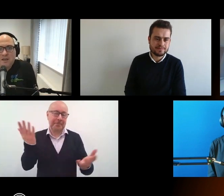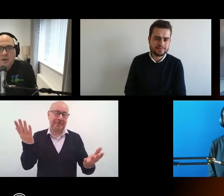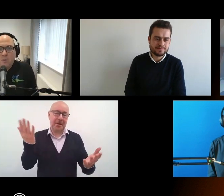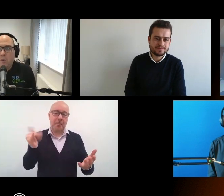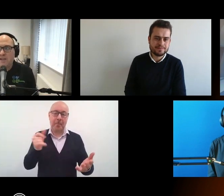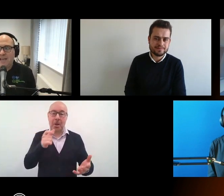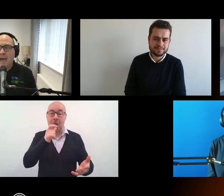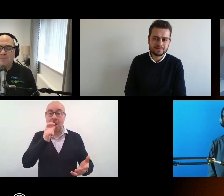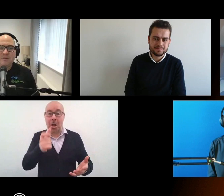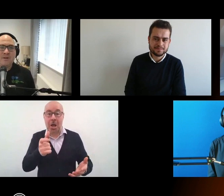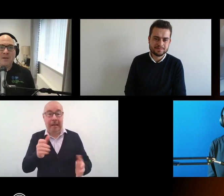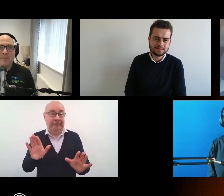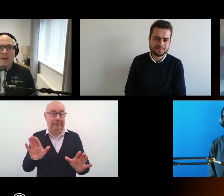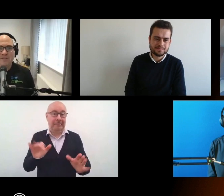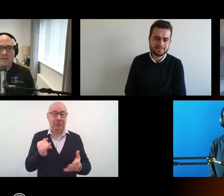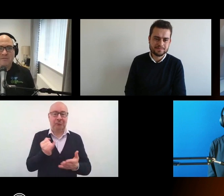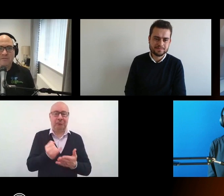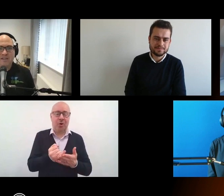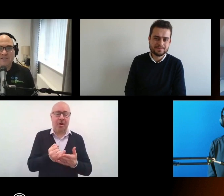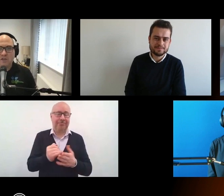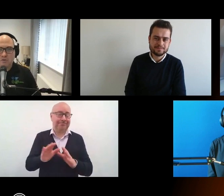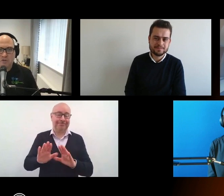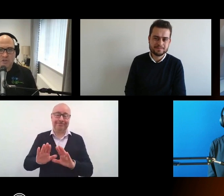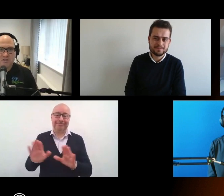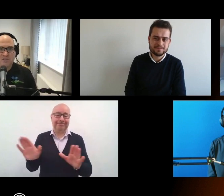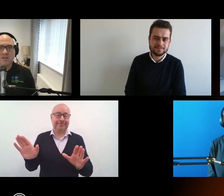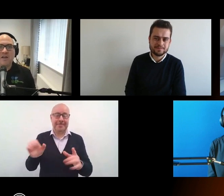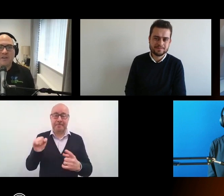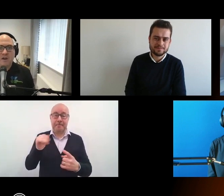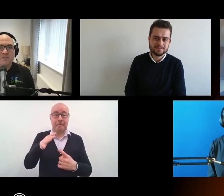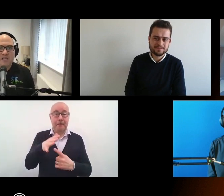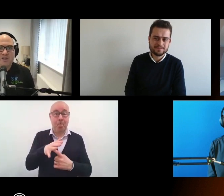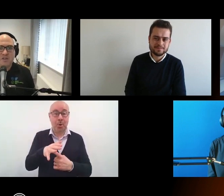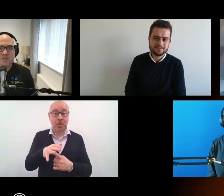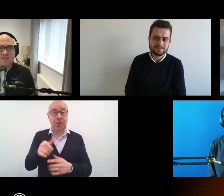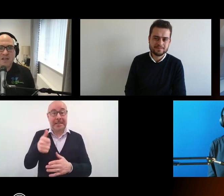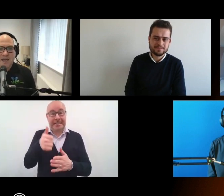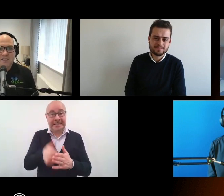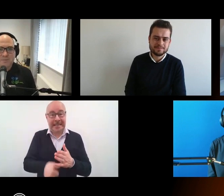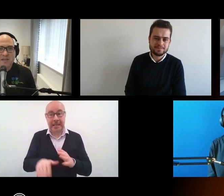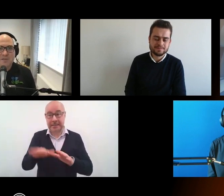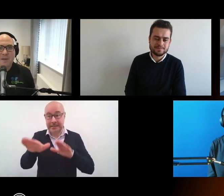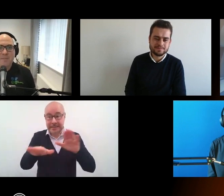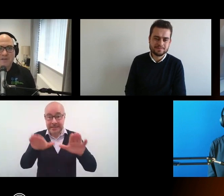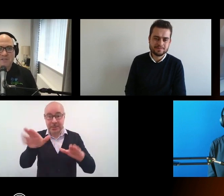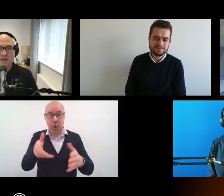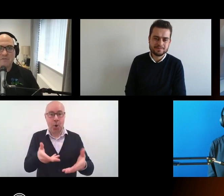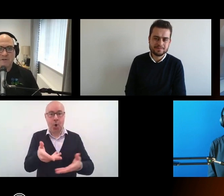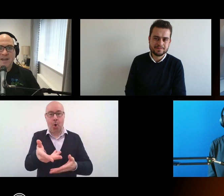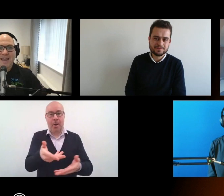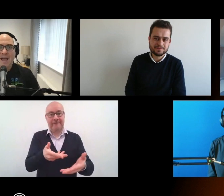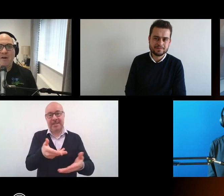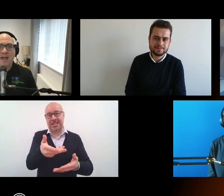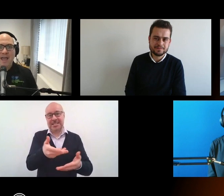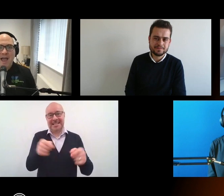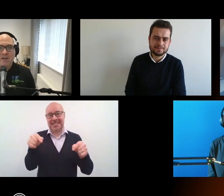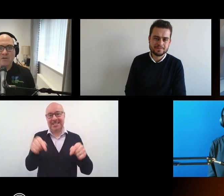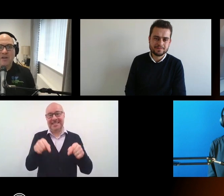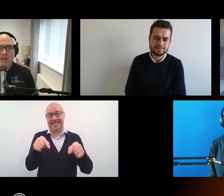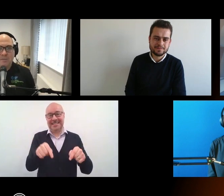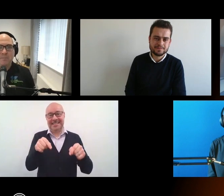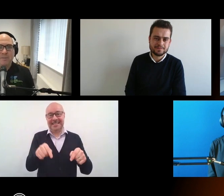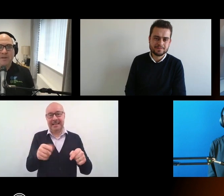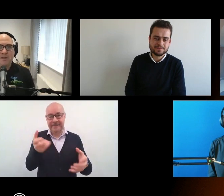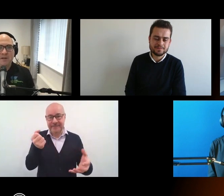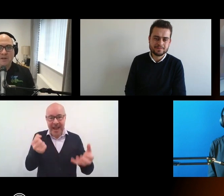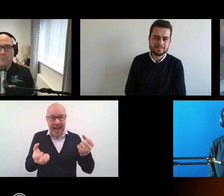terminology. What is absolutely imperative is that you just start the conversations and speak to people and start finding out how you